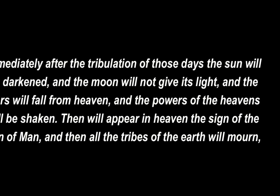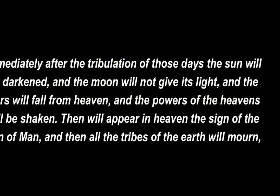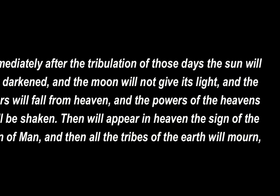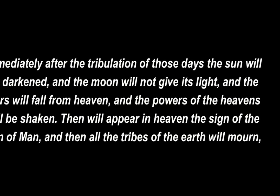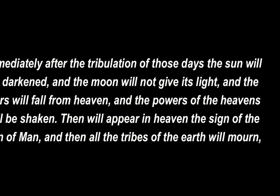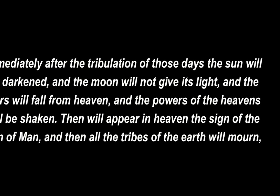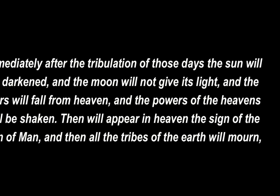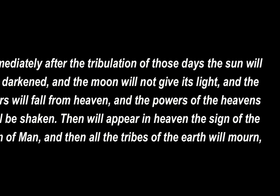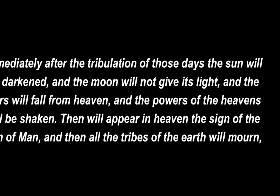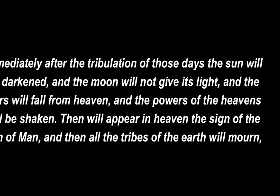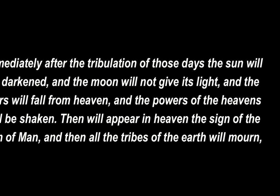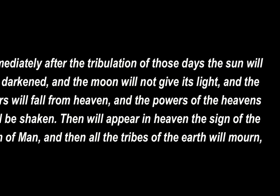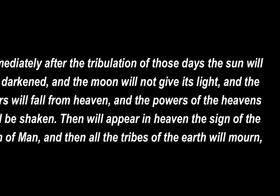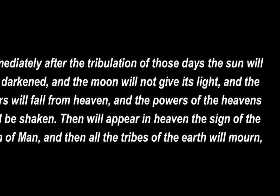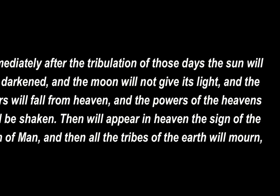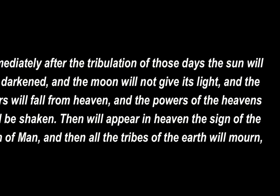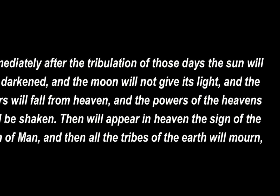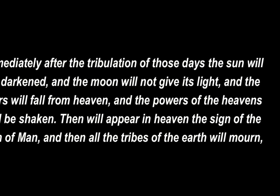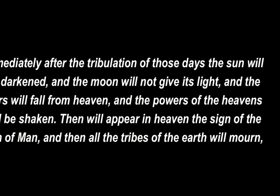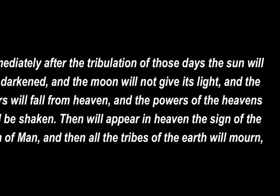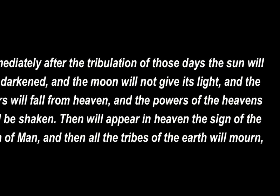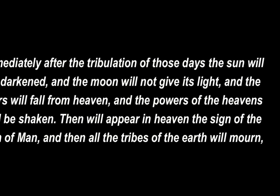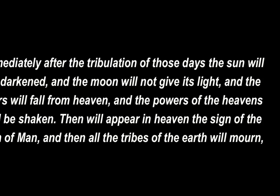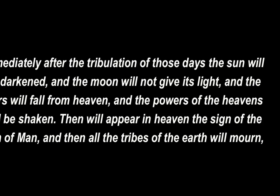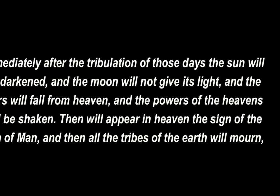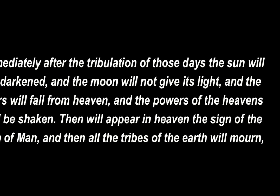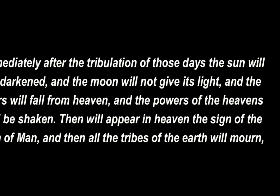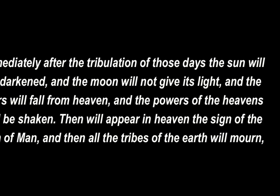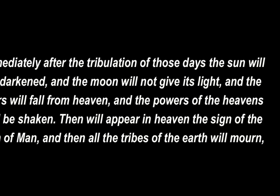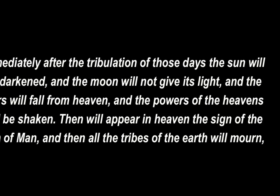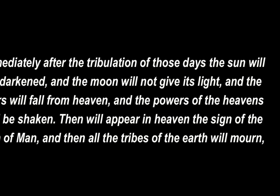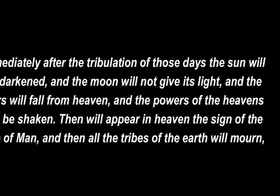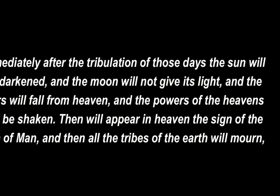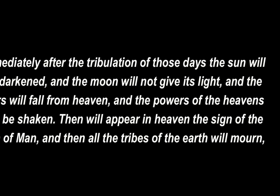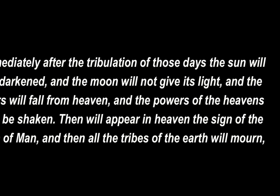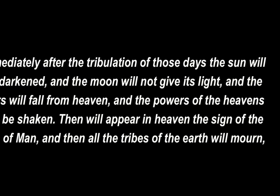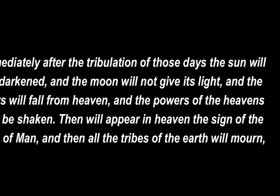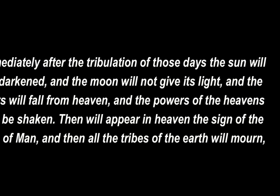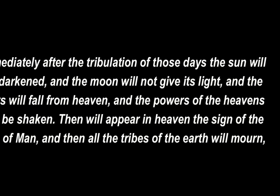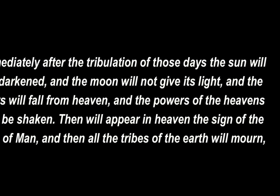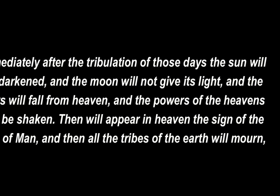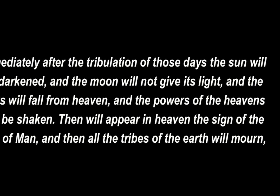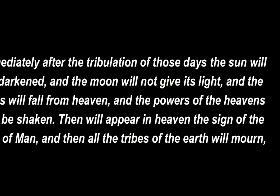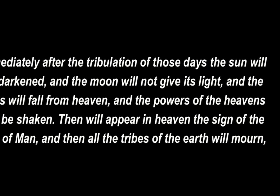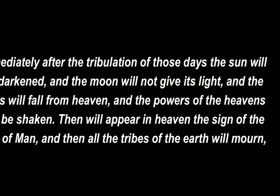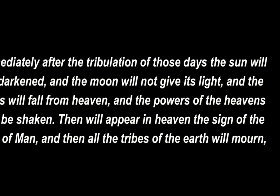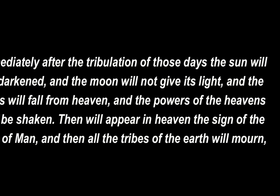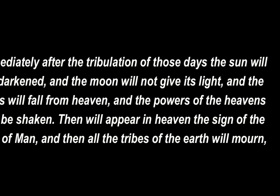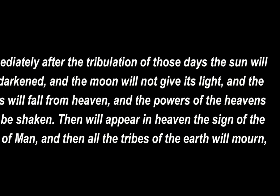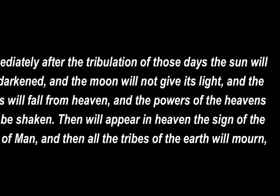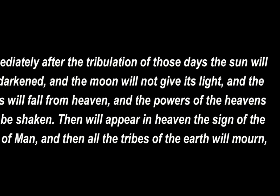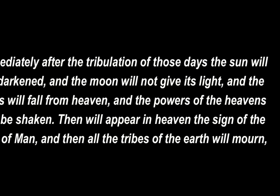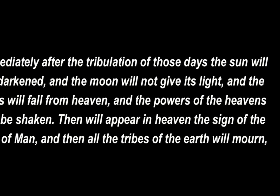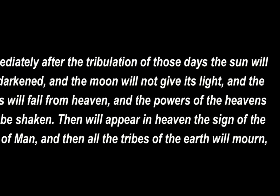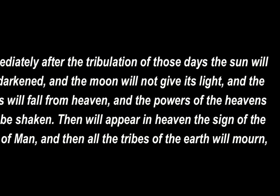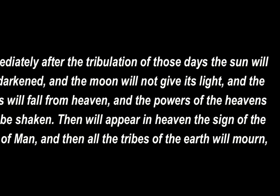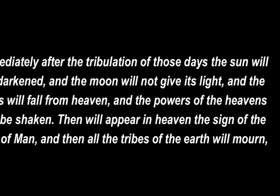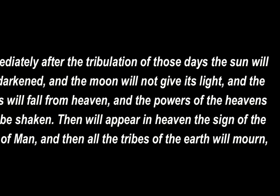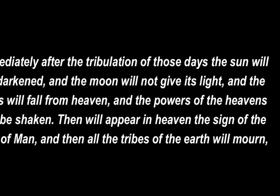will be darkened, and the moon will not give its light, and the stars will fall from heaven, and the powers of the heavens will be shaken. Then will appear in heaven